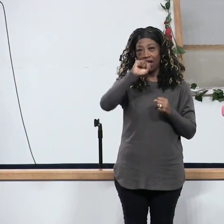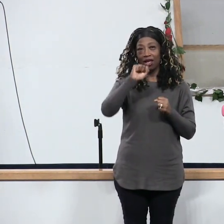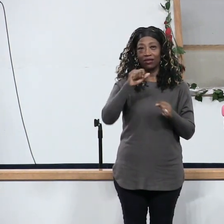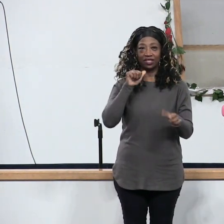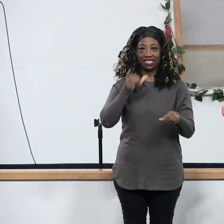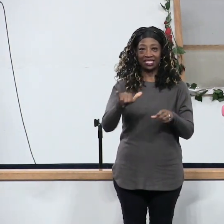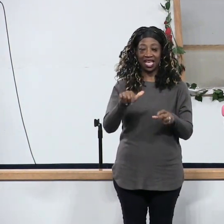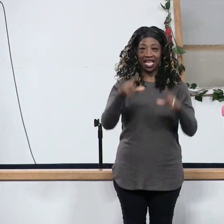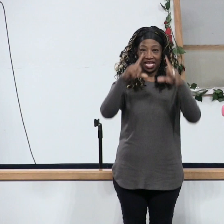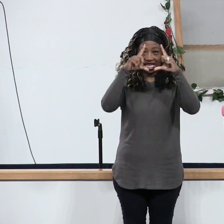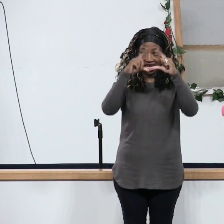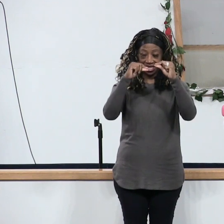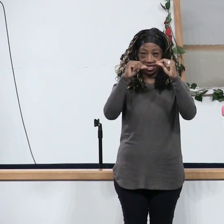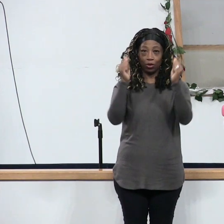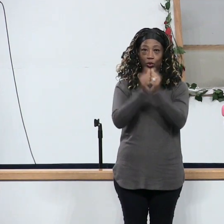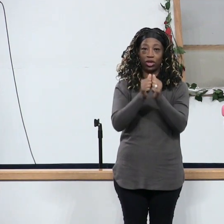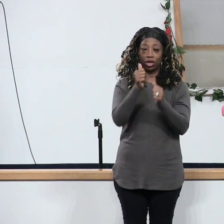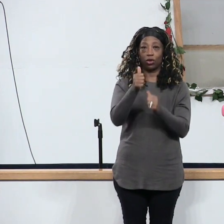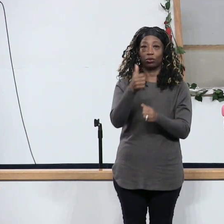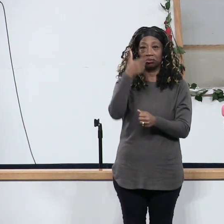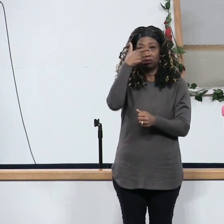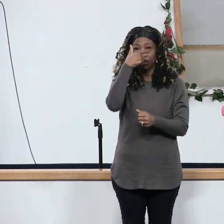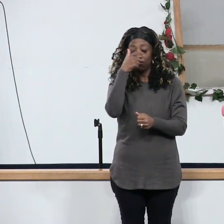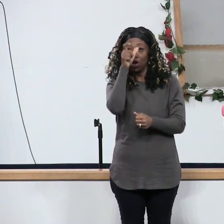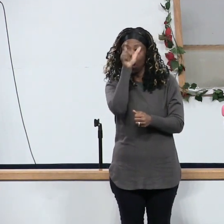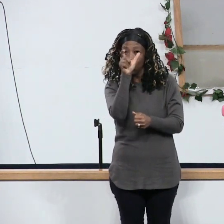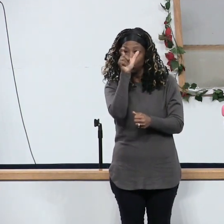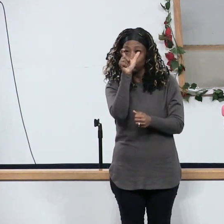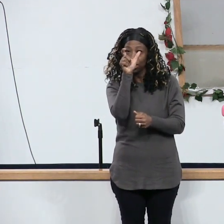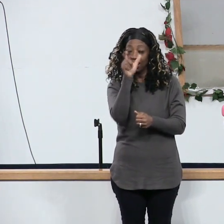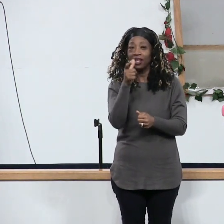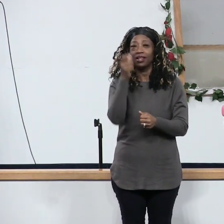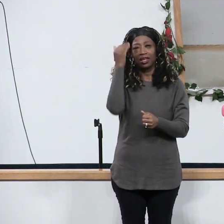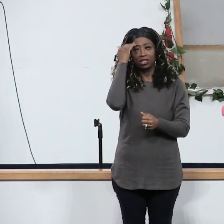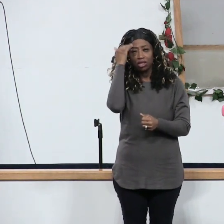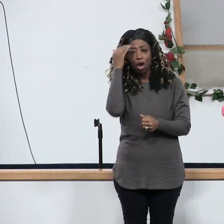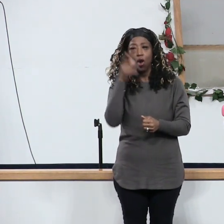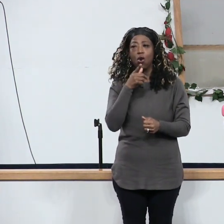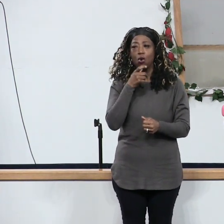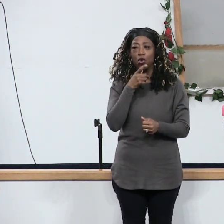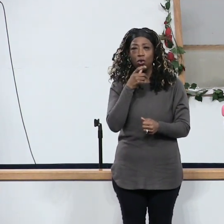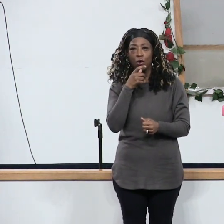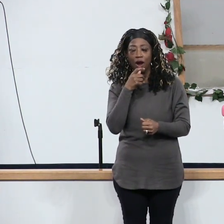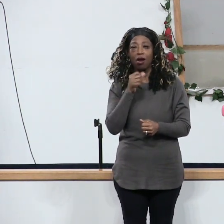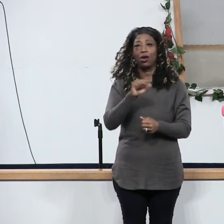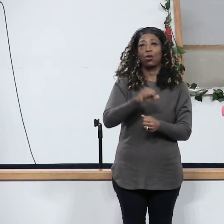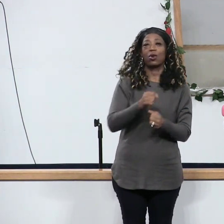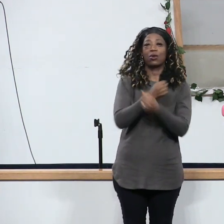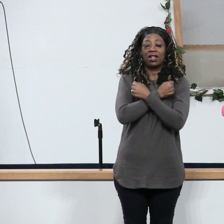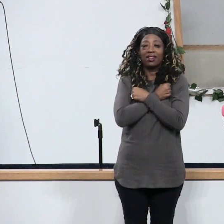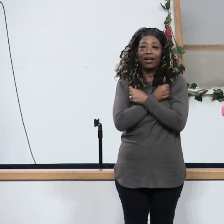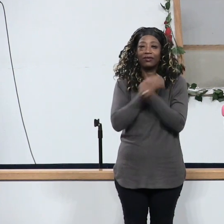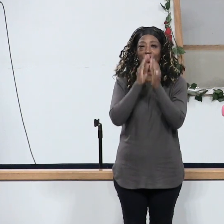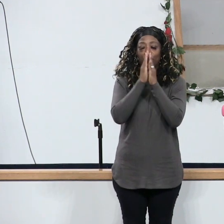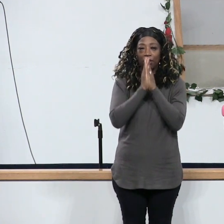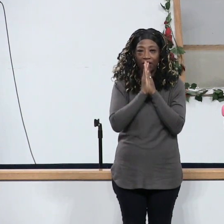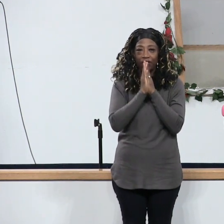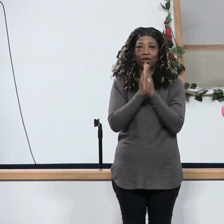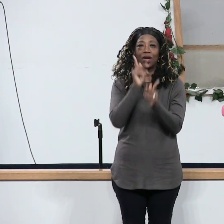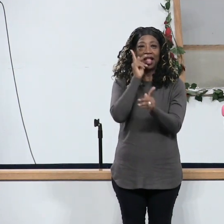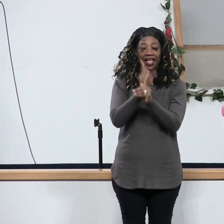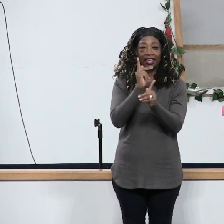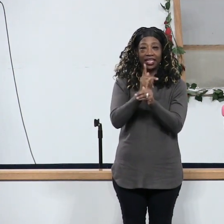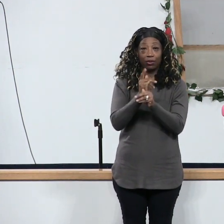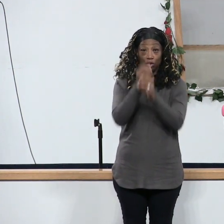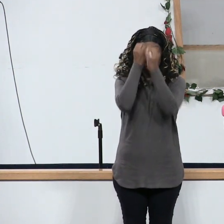out and you can be able to let us know who you are. And we would love to be able to pray for you and keep you informed of what's